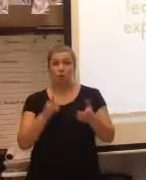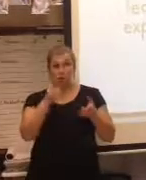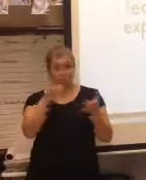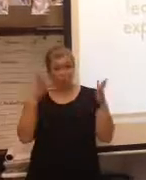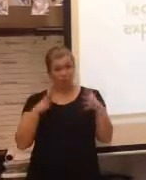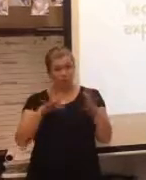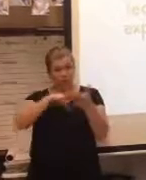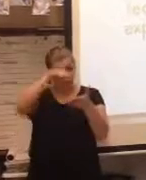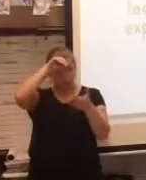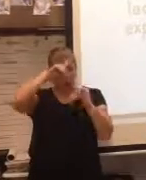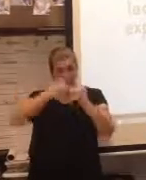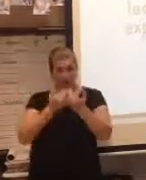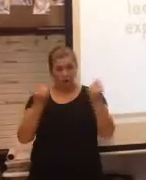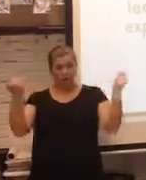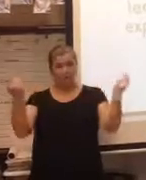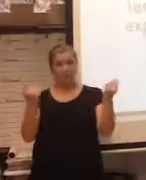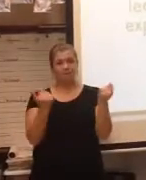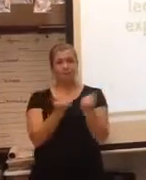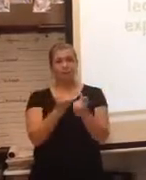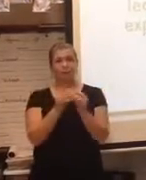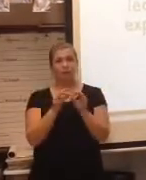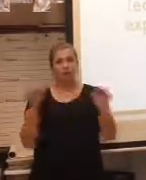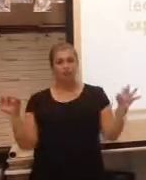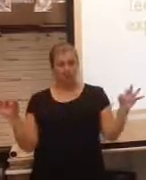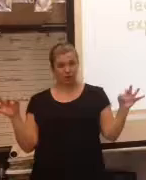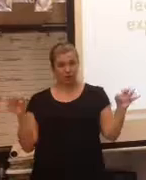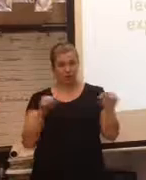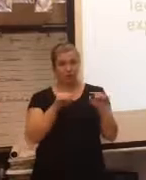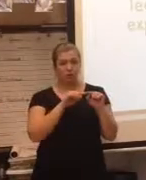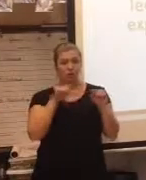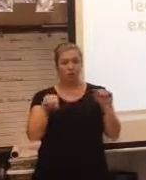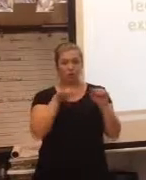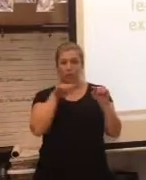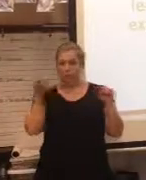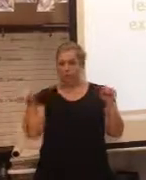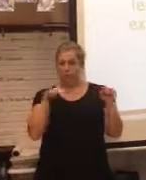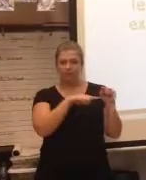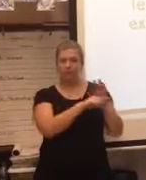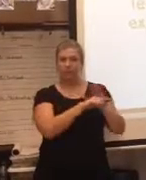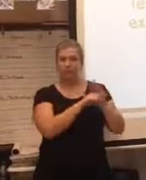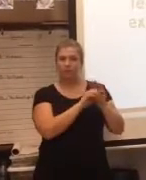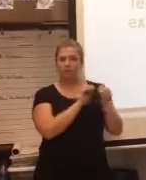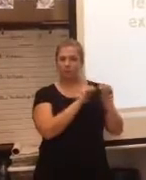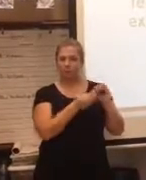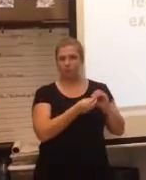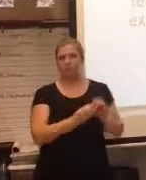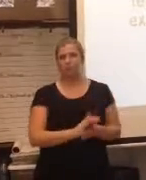you have learned how to simplify an expression by distributing a negative term.